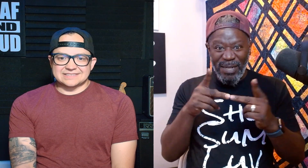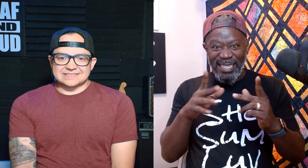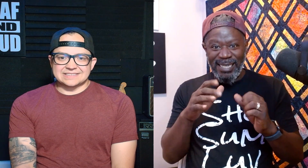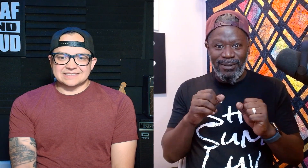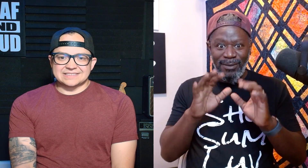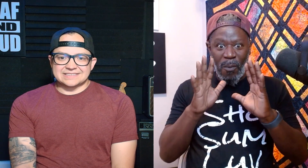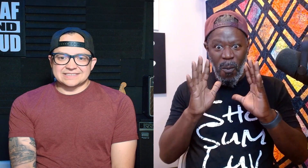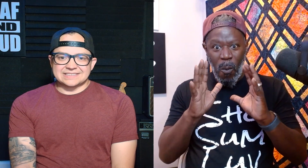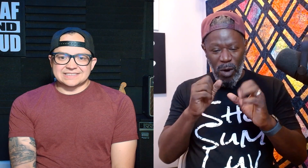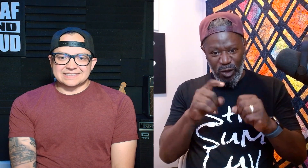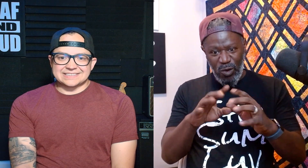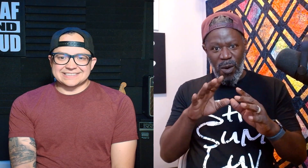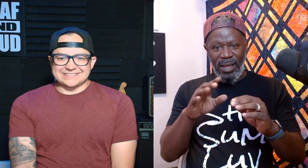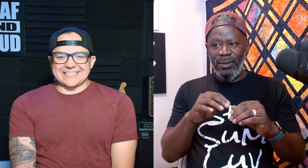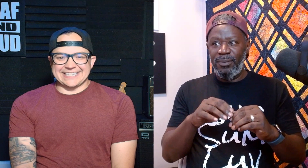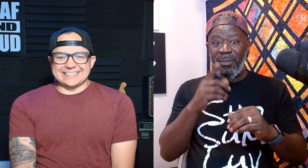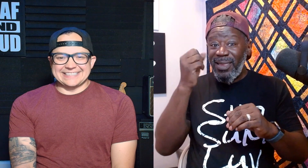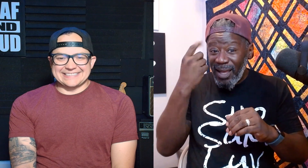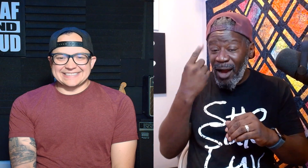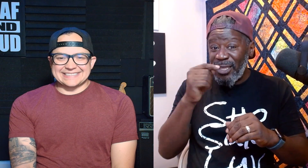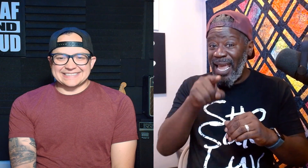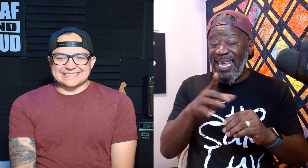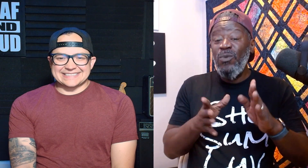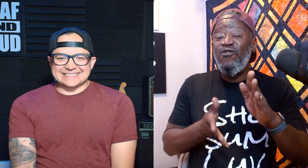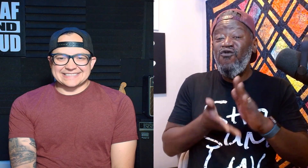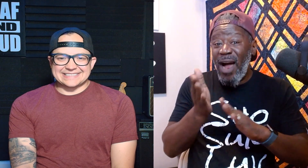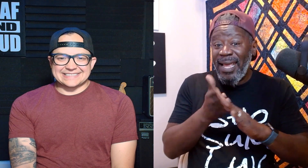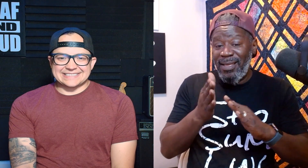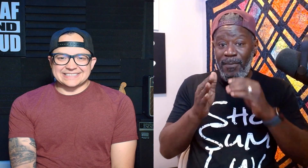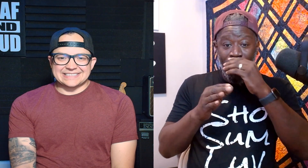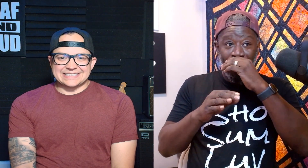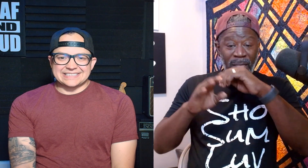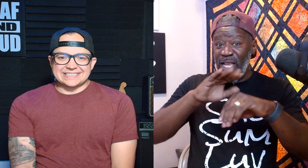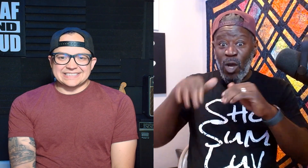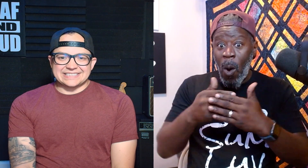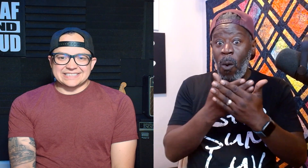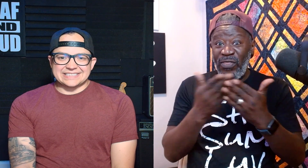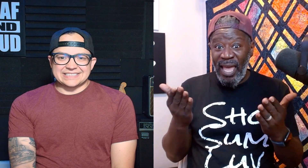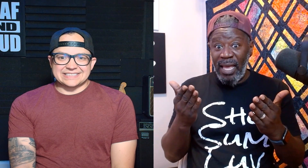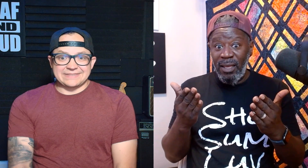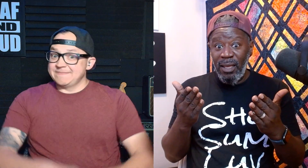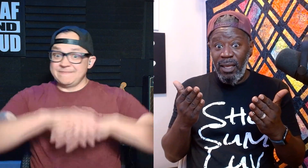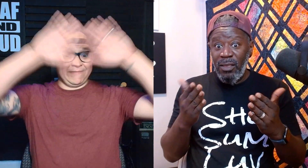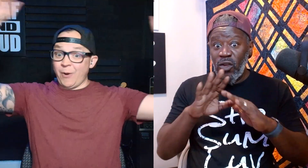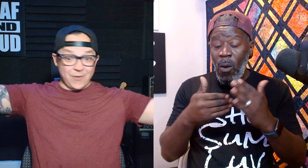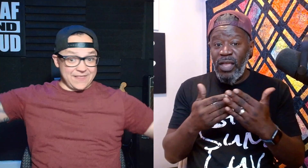in that position. What you doing? Right. Understanding he was running this whole